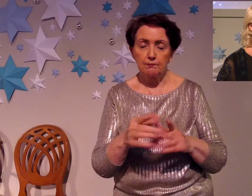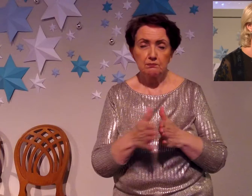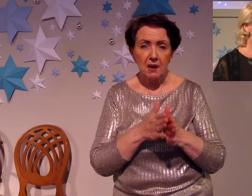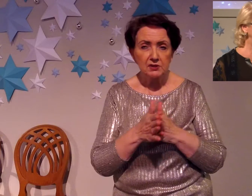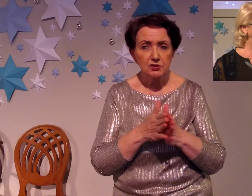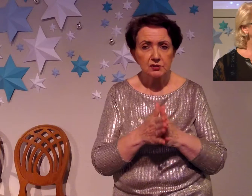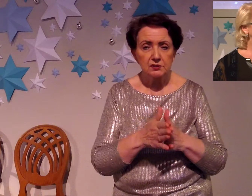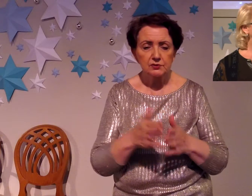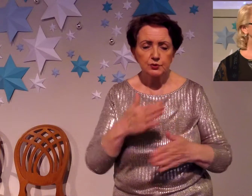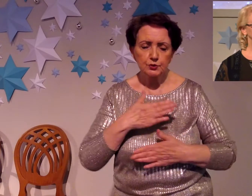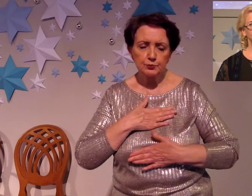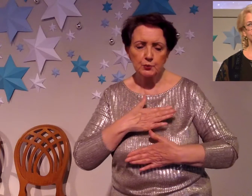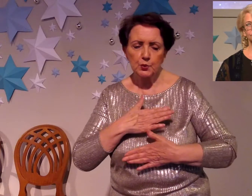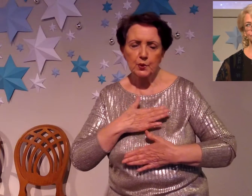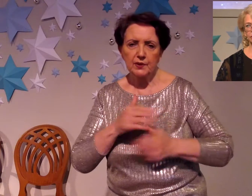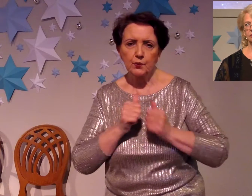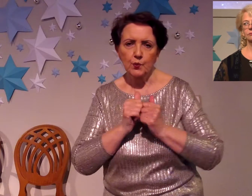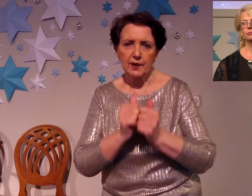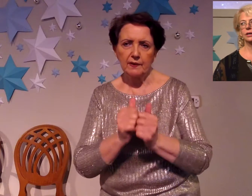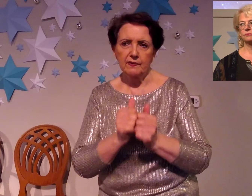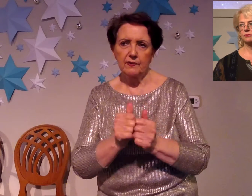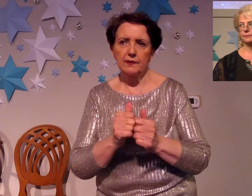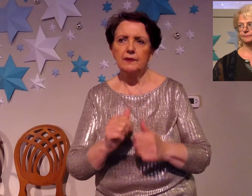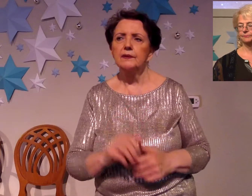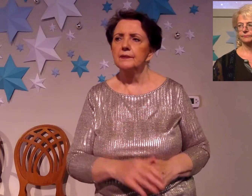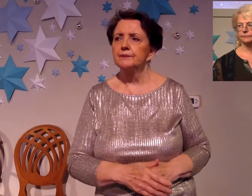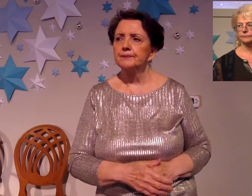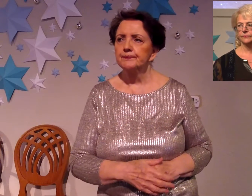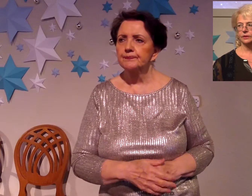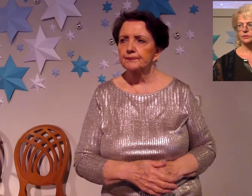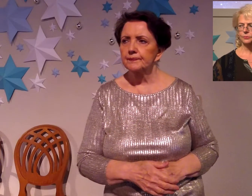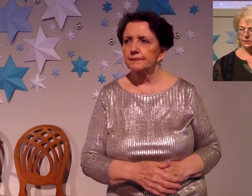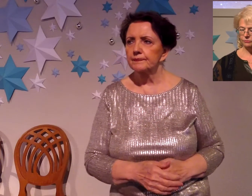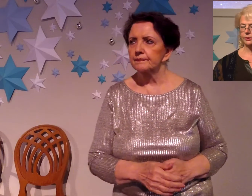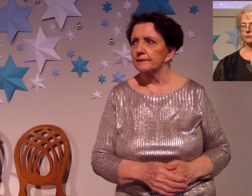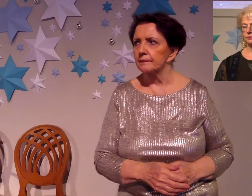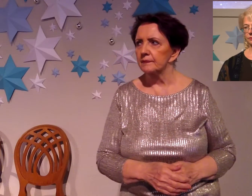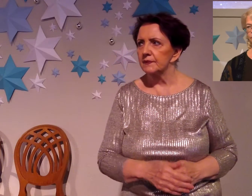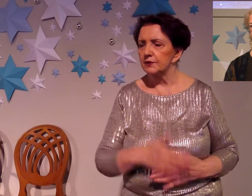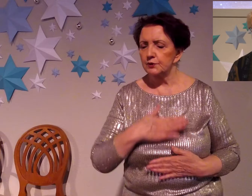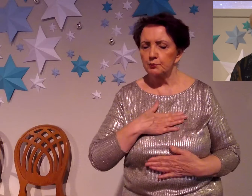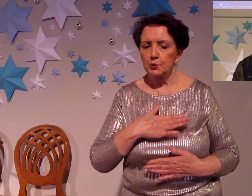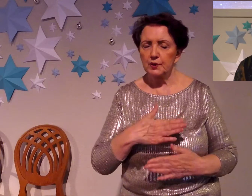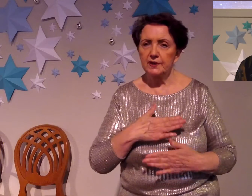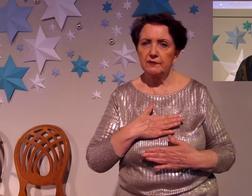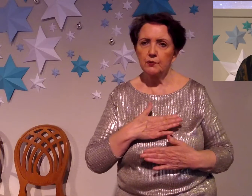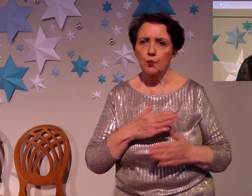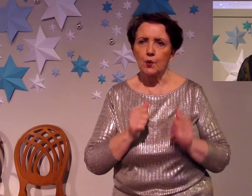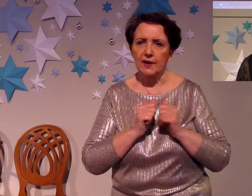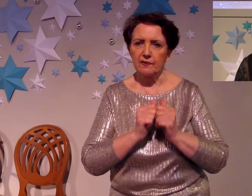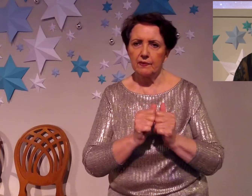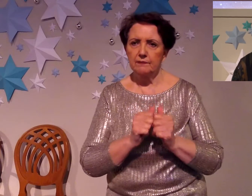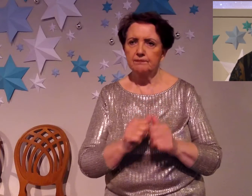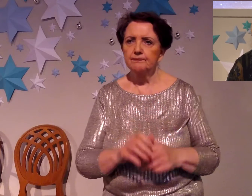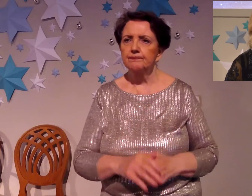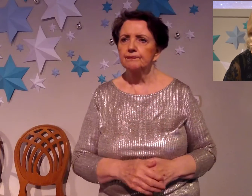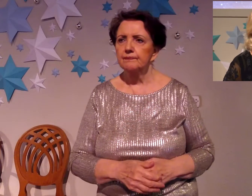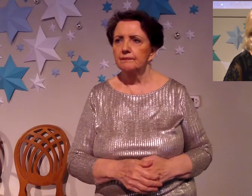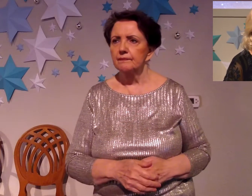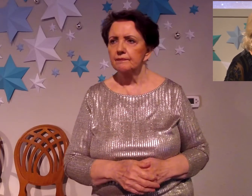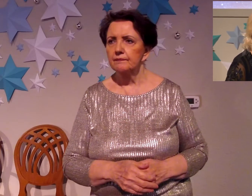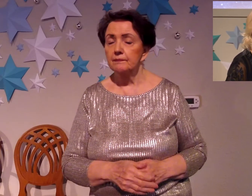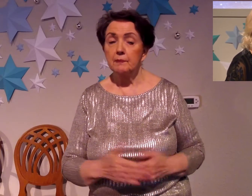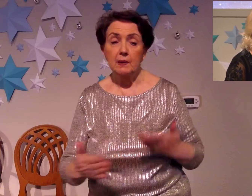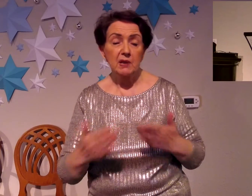with. Compassion, to breathe with. To breathe with. Now, I may not want to